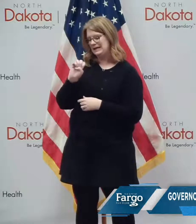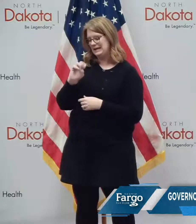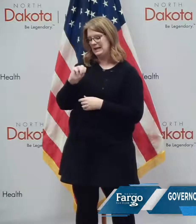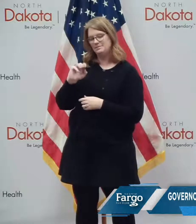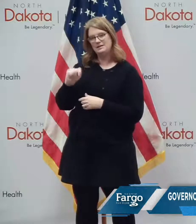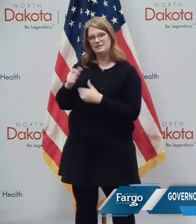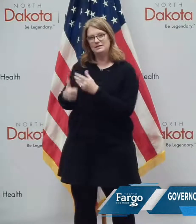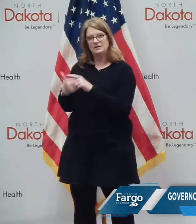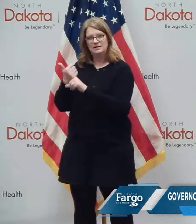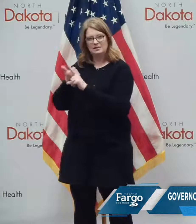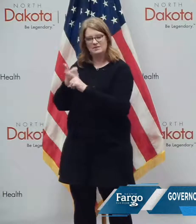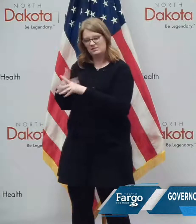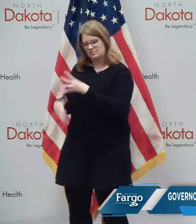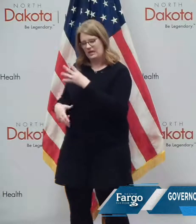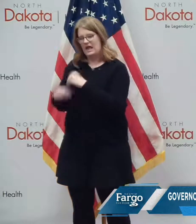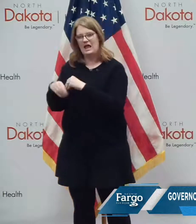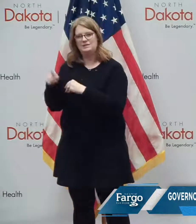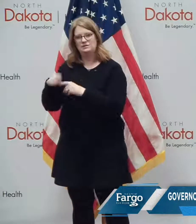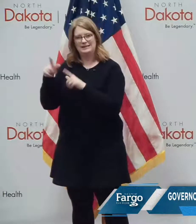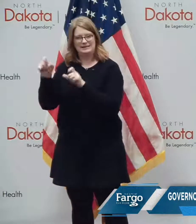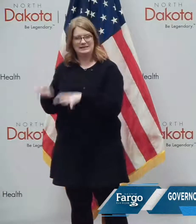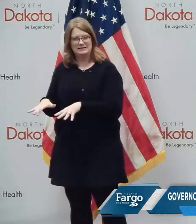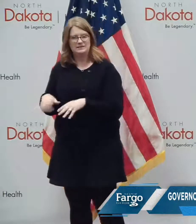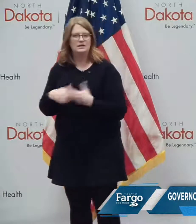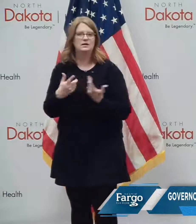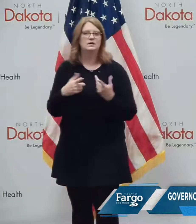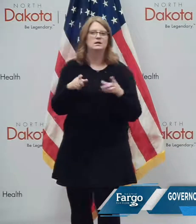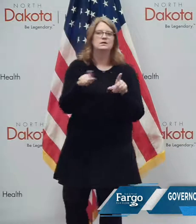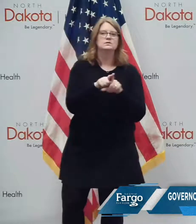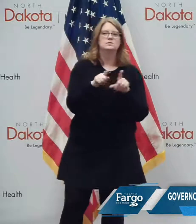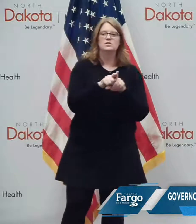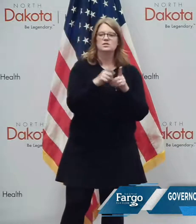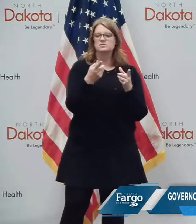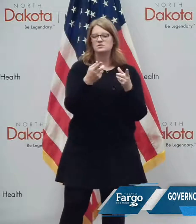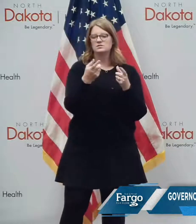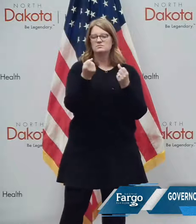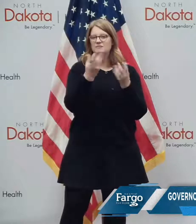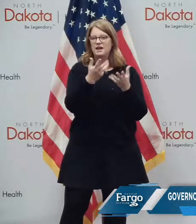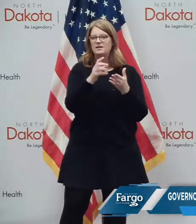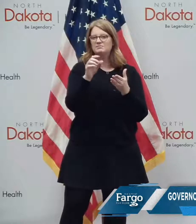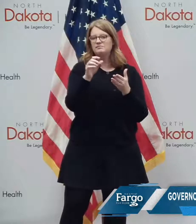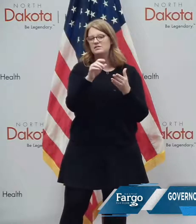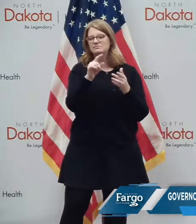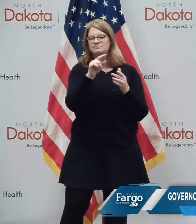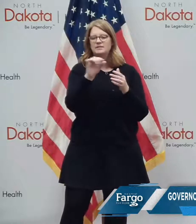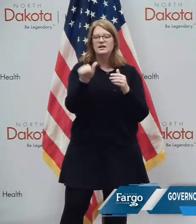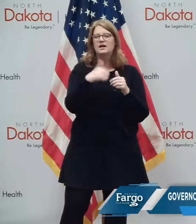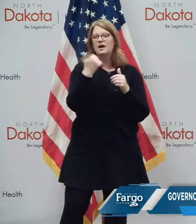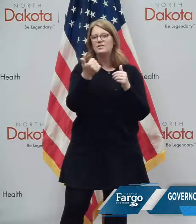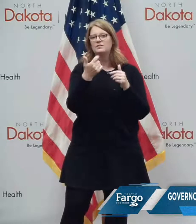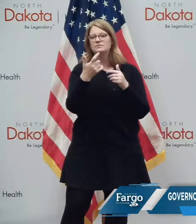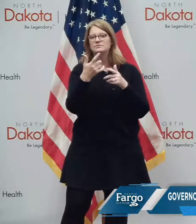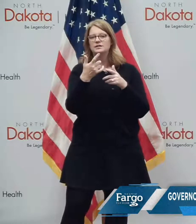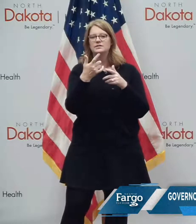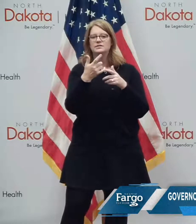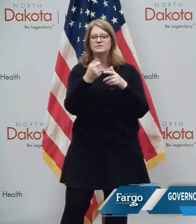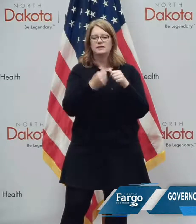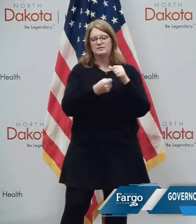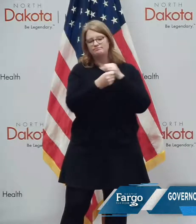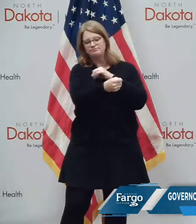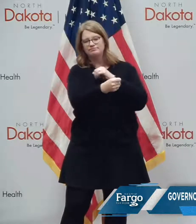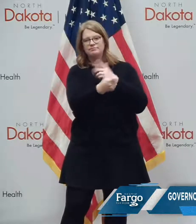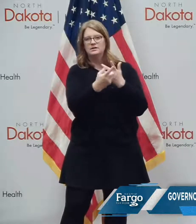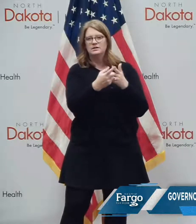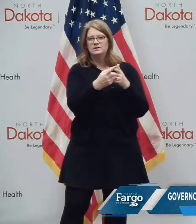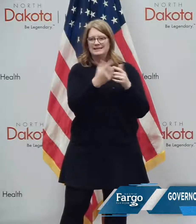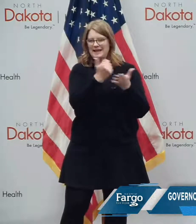advisement, consulting, and support services to any long-term care facility in our state to ensure that those best practices are